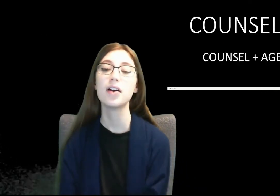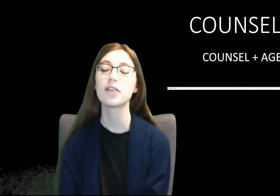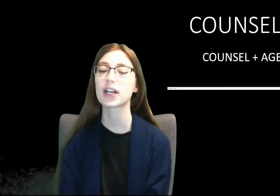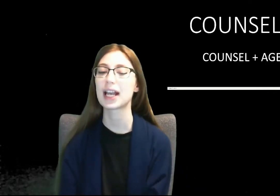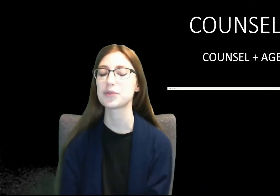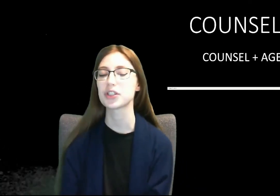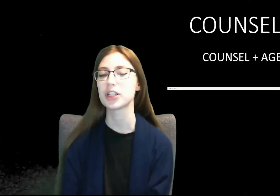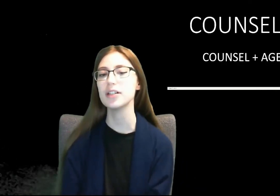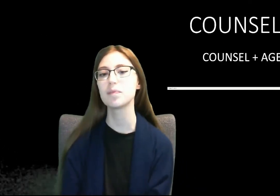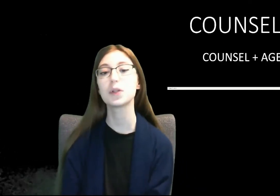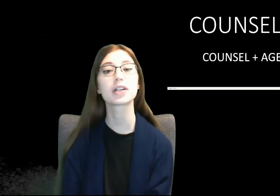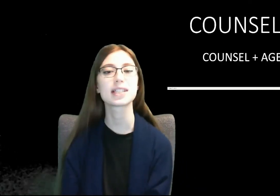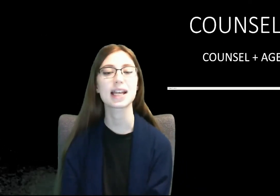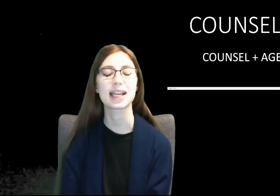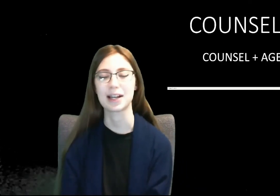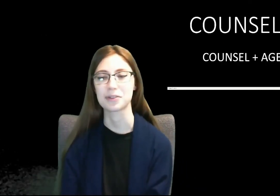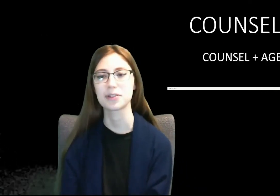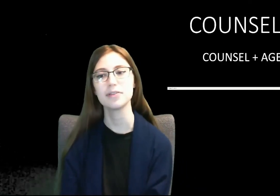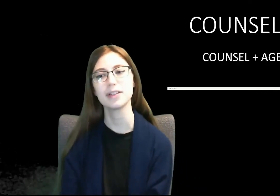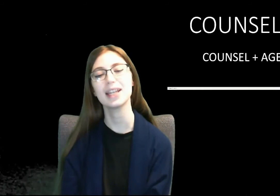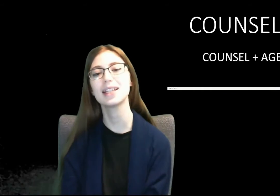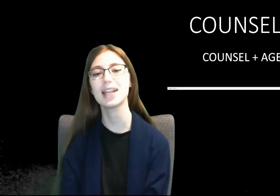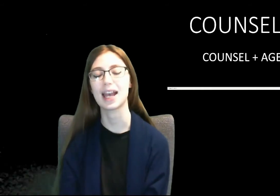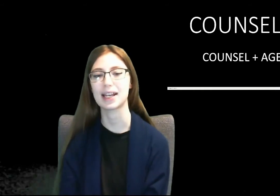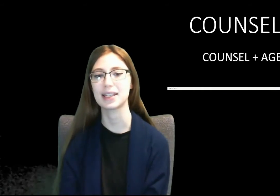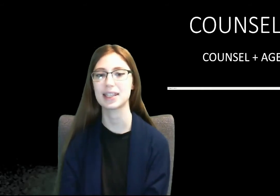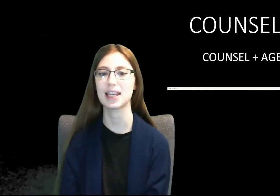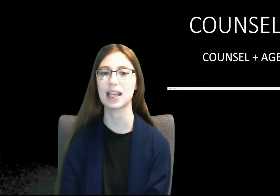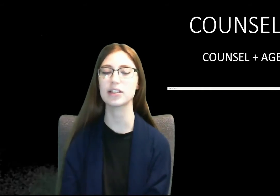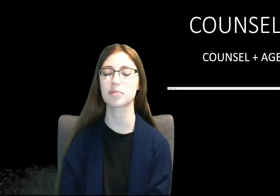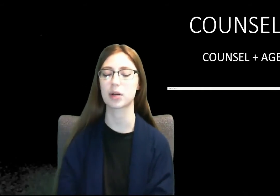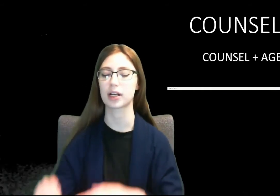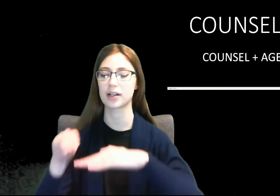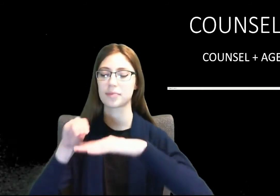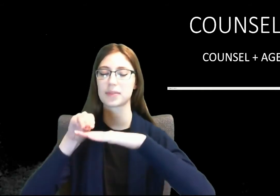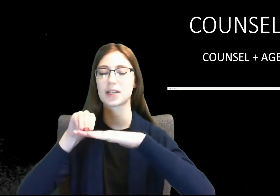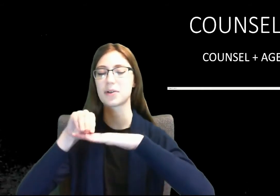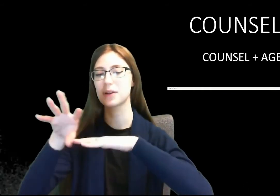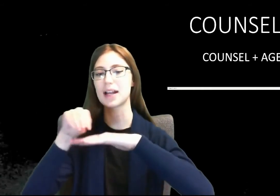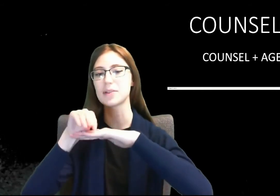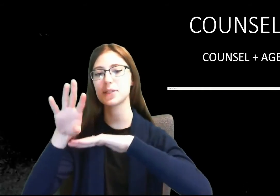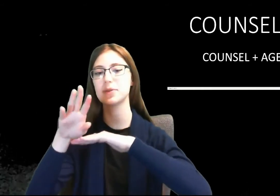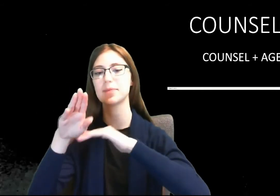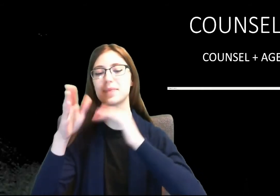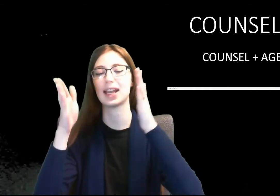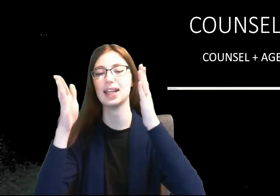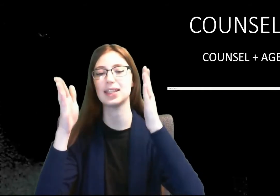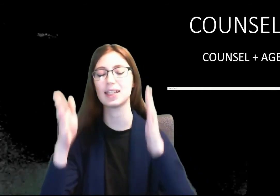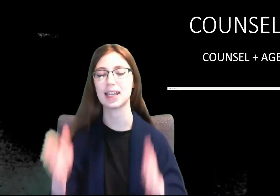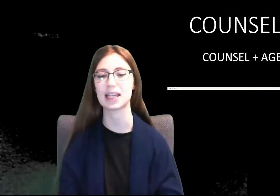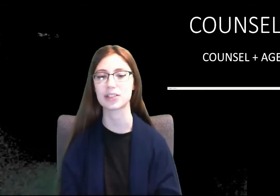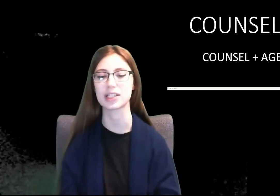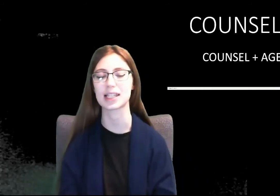For counselor, you're going to sign counsel and then add the agent marker. So counsel and then agent sign.